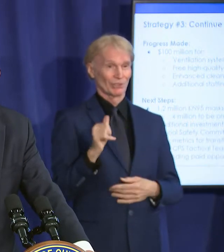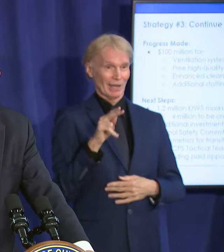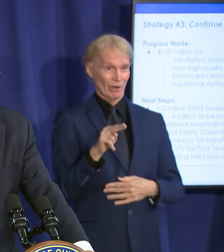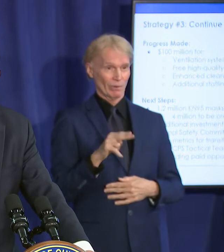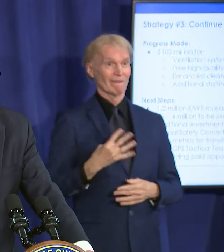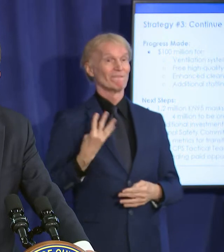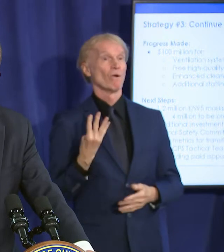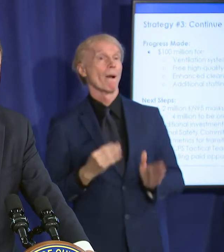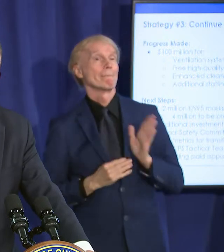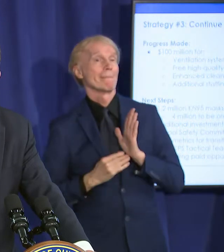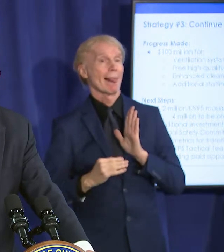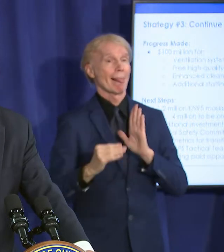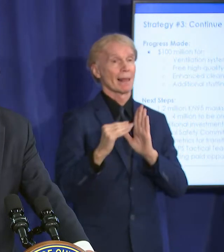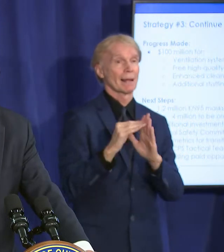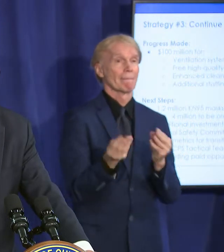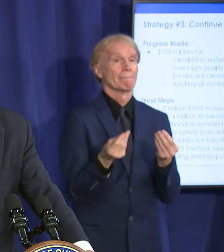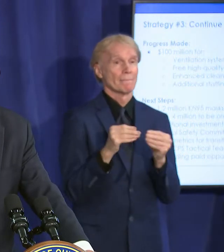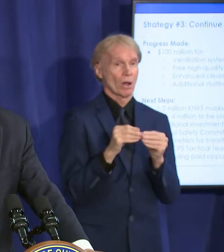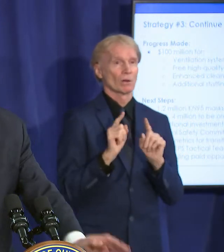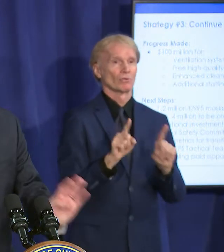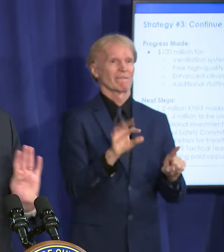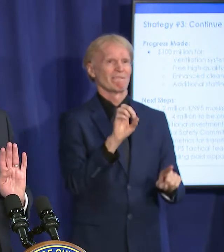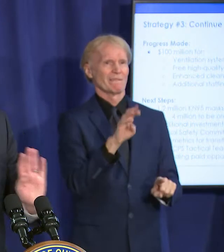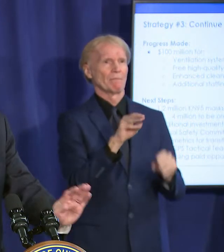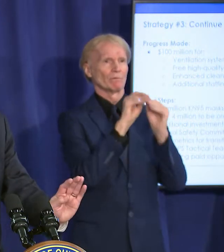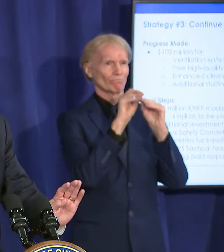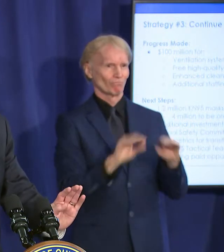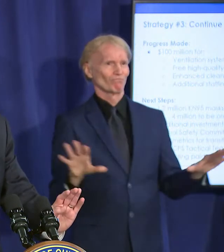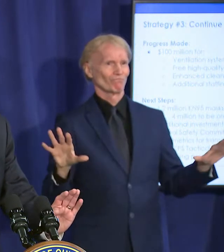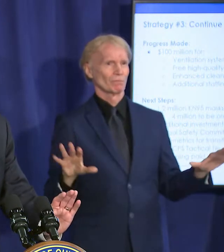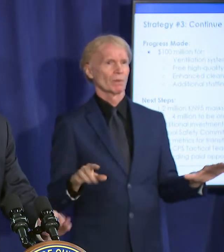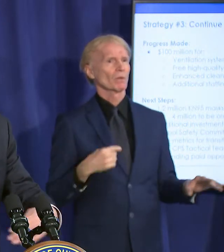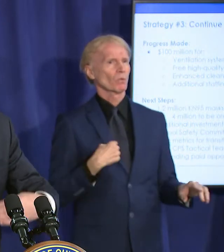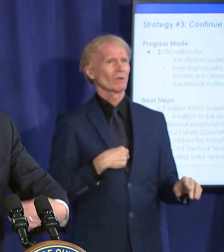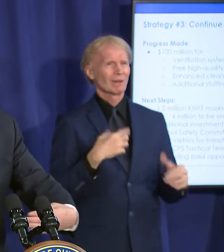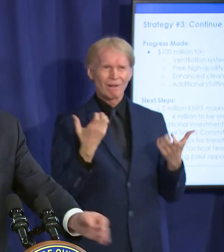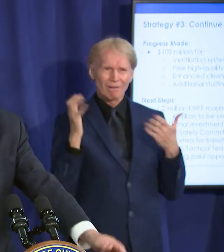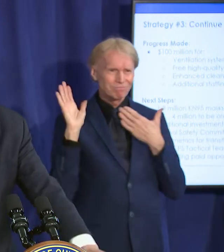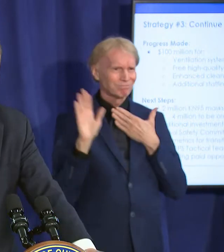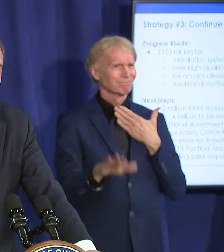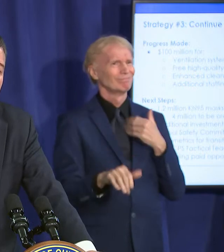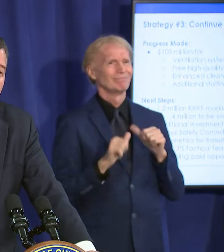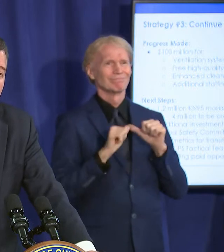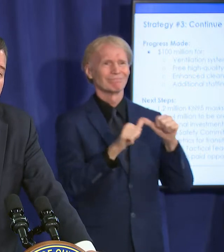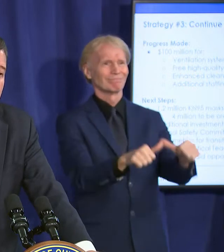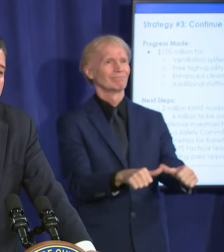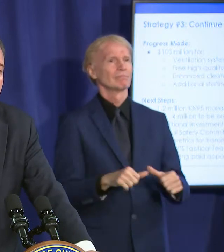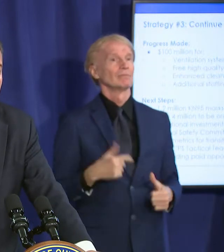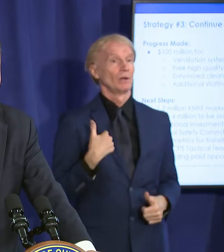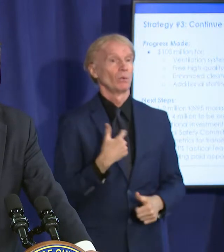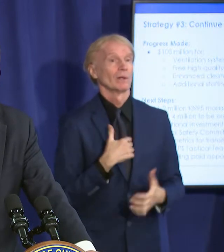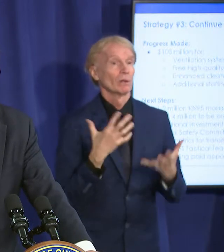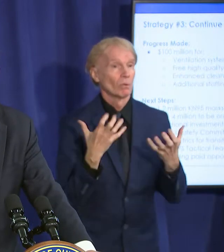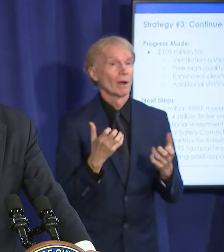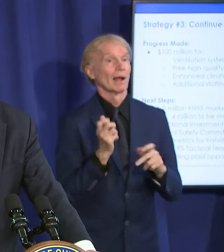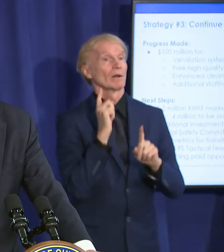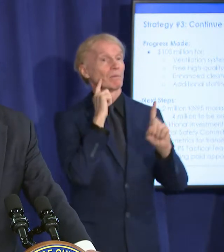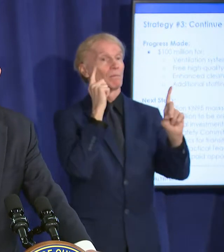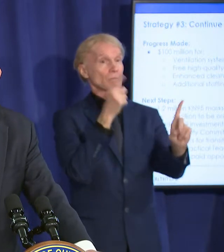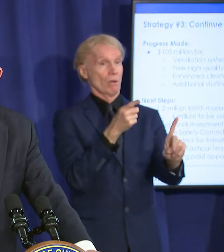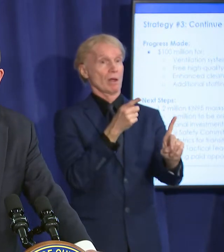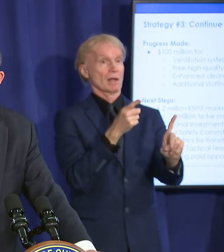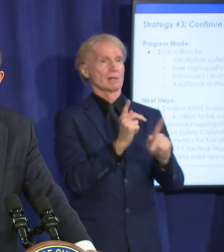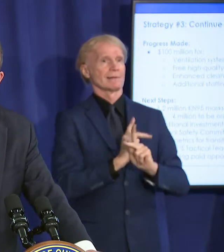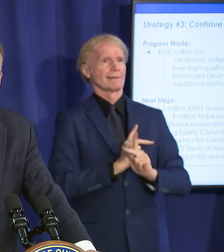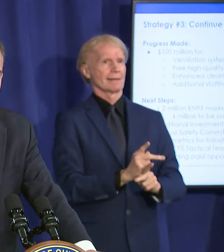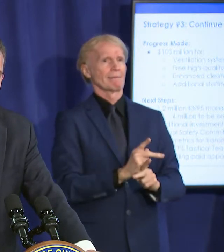also purchased and will be distributed in the month of February. Again, we're playing the long game on this. So for us, again, the goal is to continue to be, and I